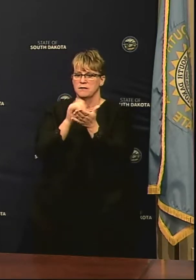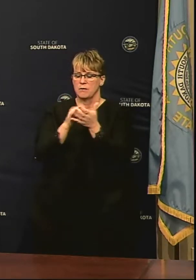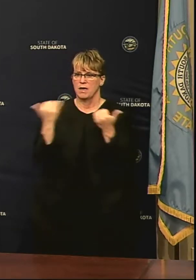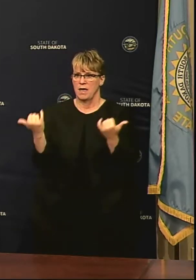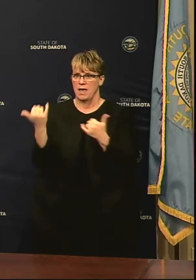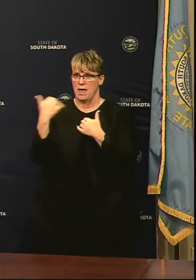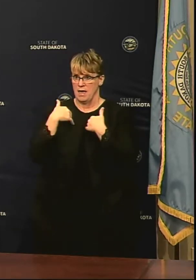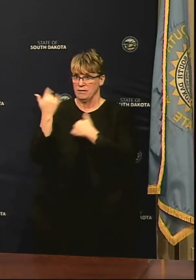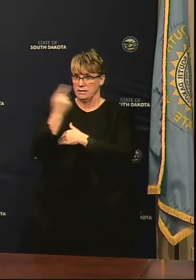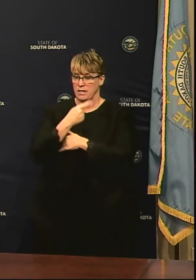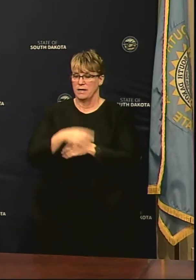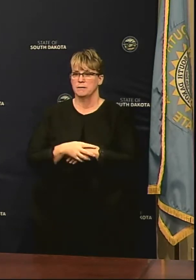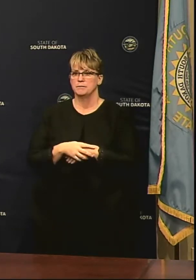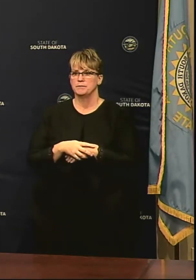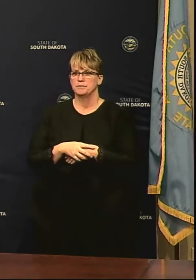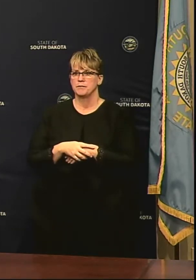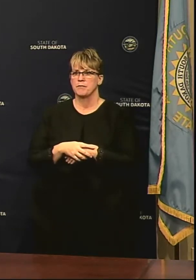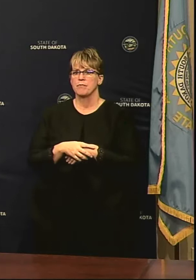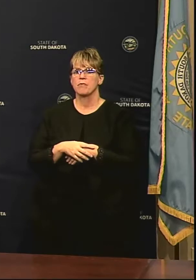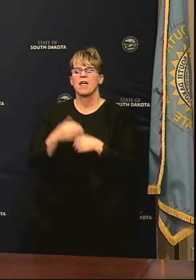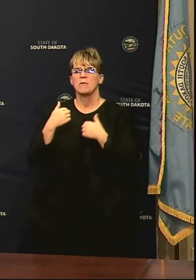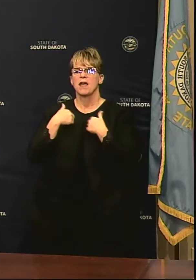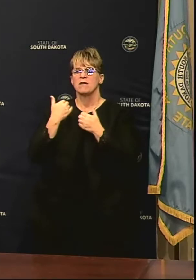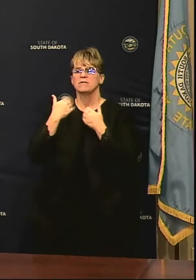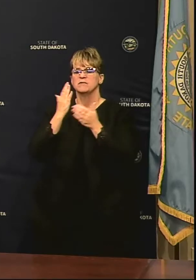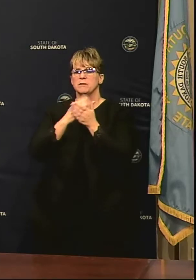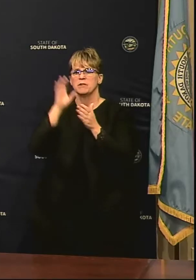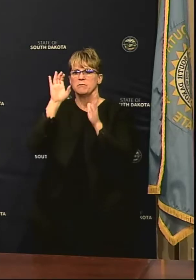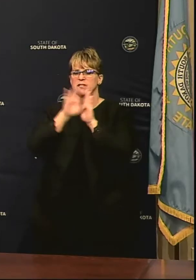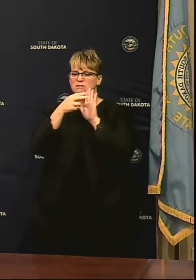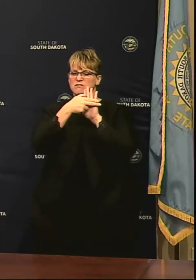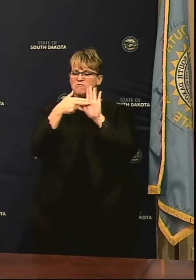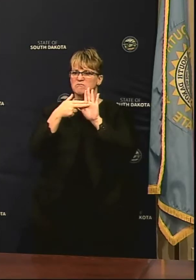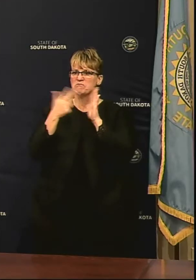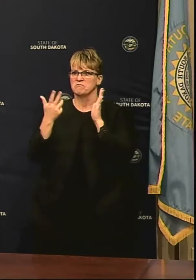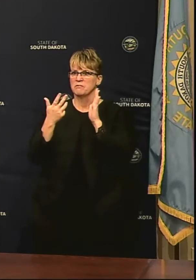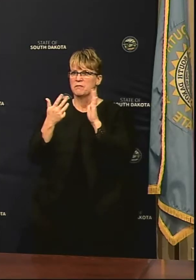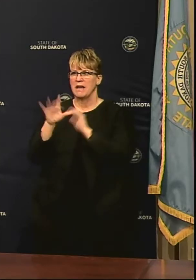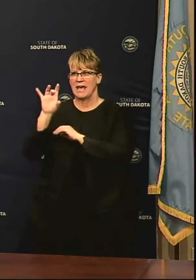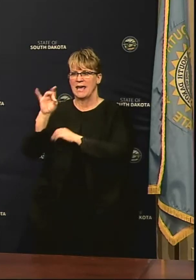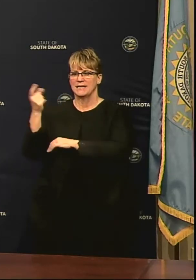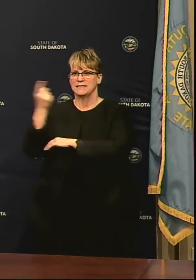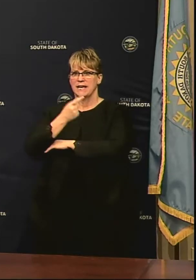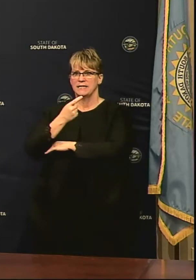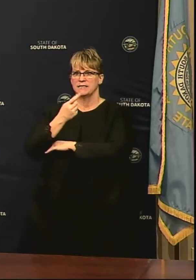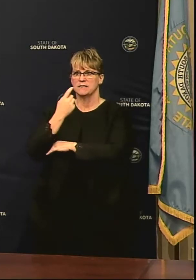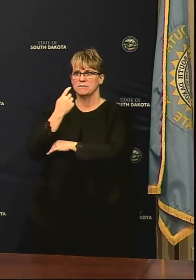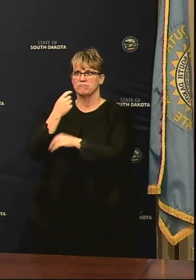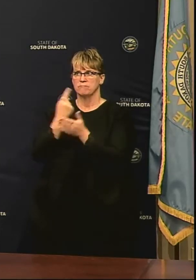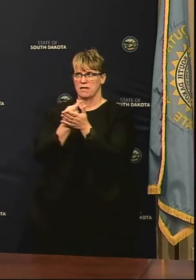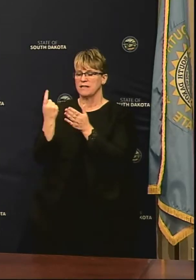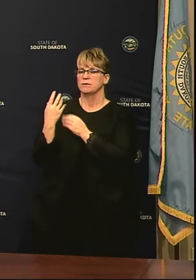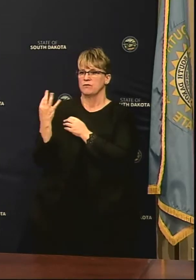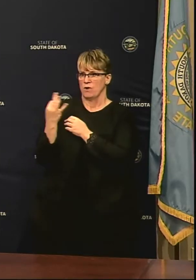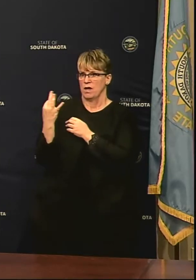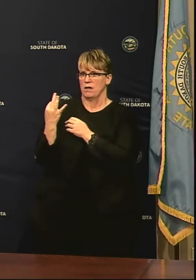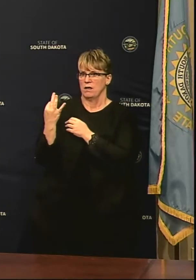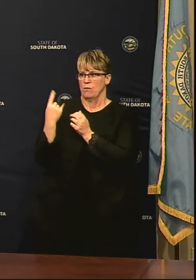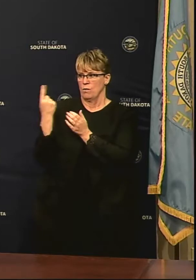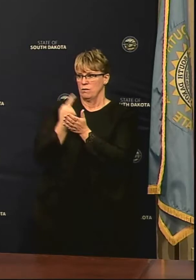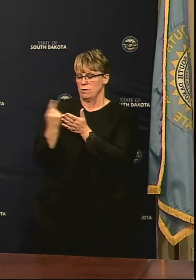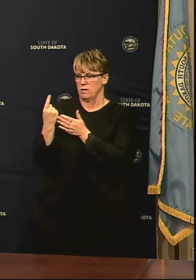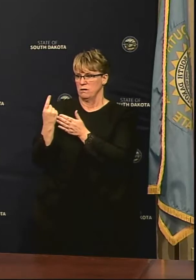today. I'm going to put back up some of the slides that we looked at about 8 days ago, last Friday, a week ago